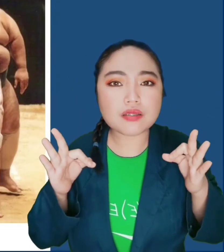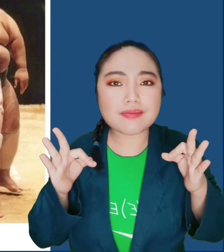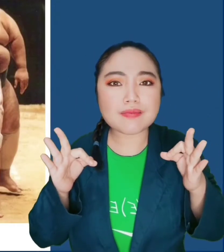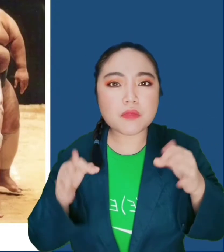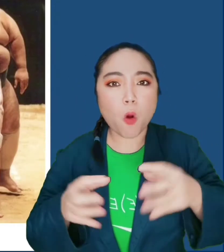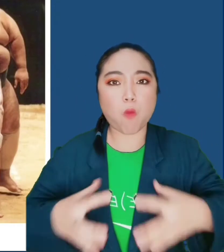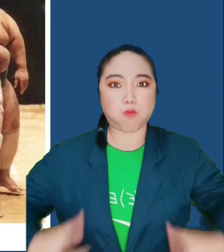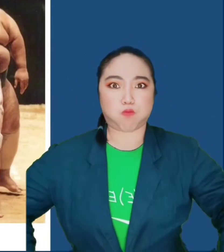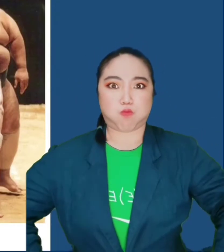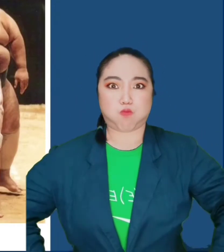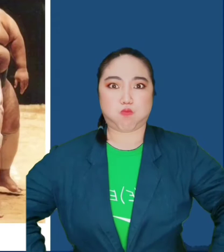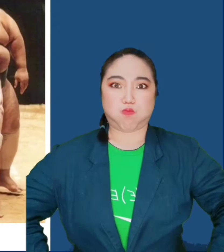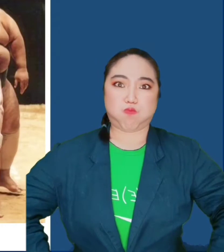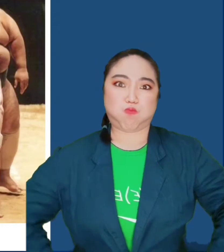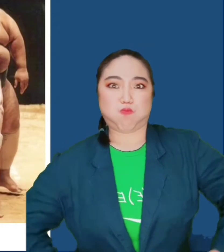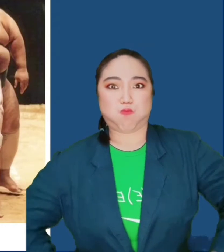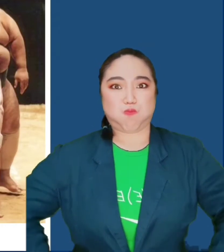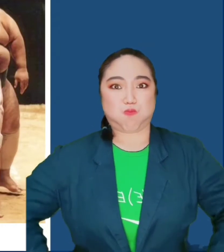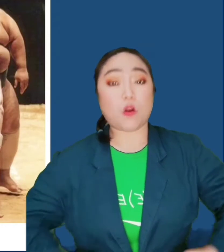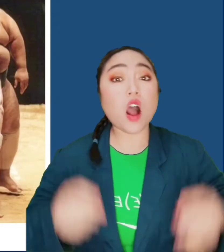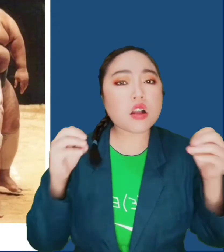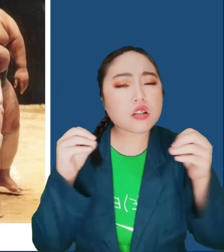sumo